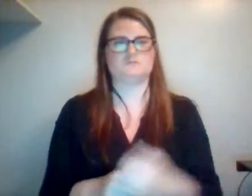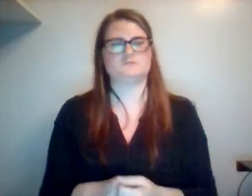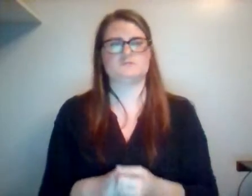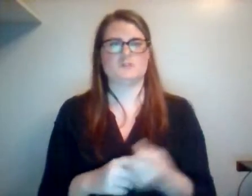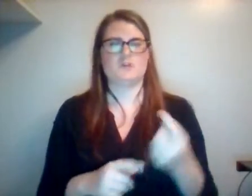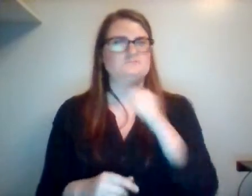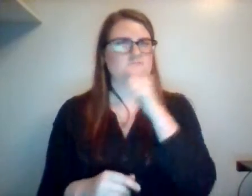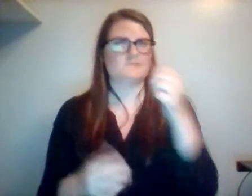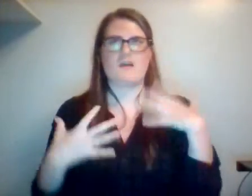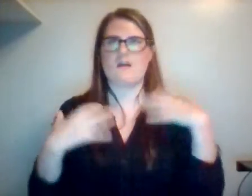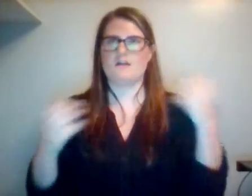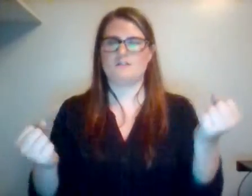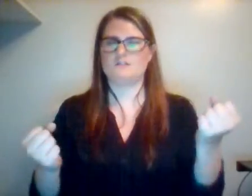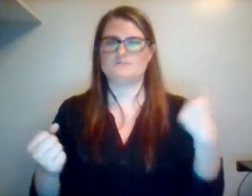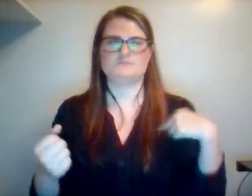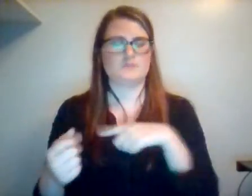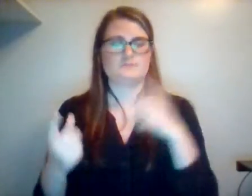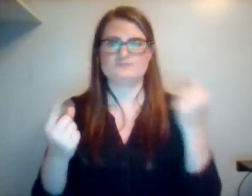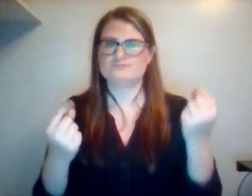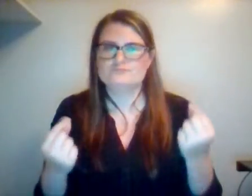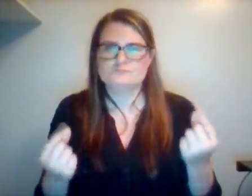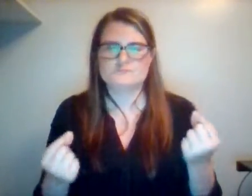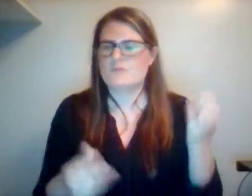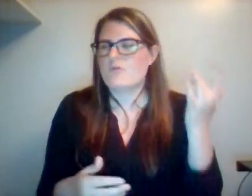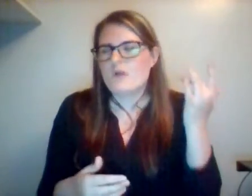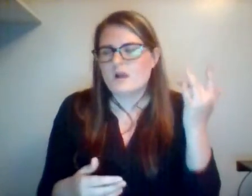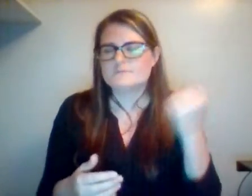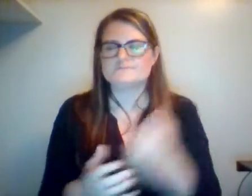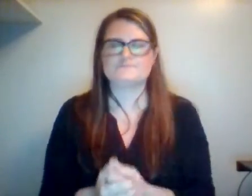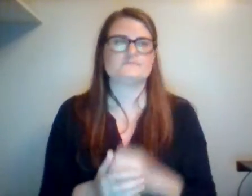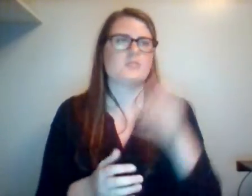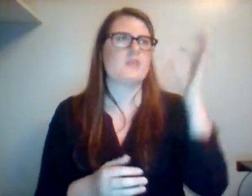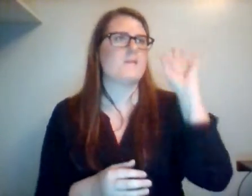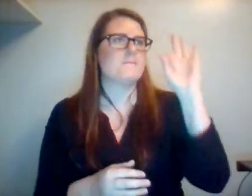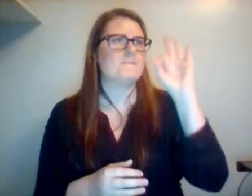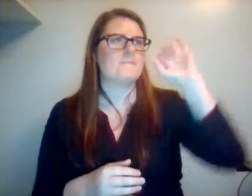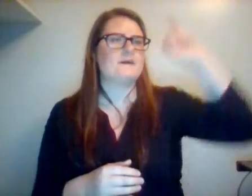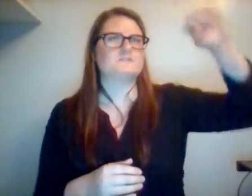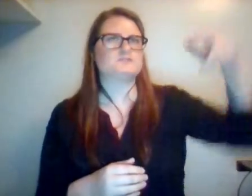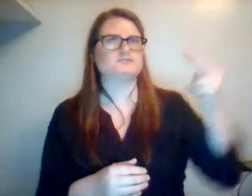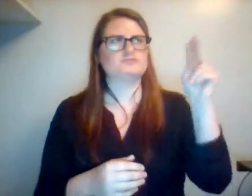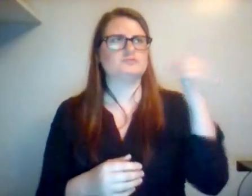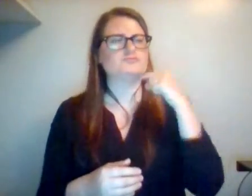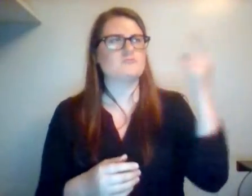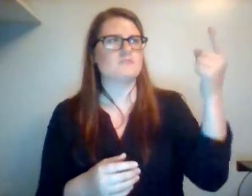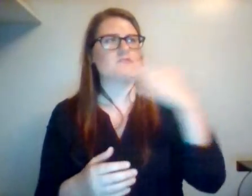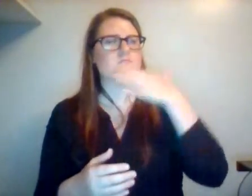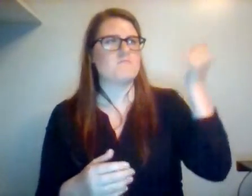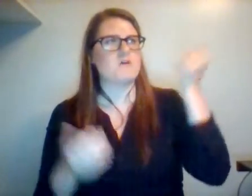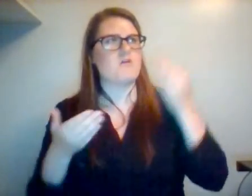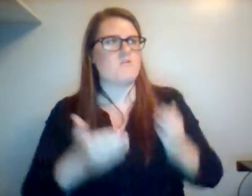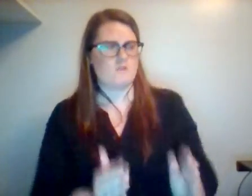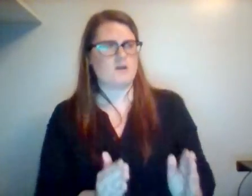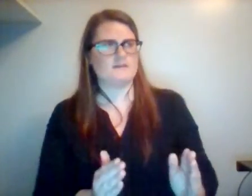us? And do you have a better way forward? I think there is a better course, but to